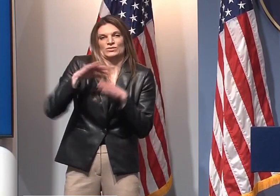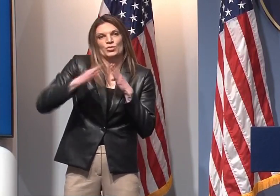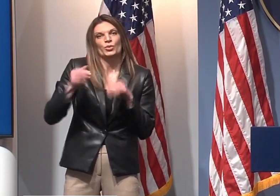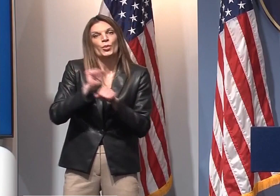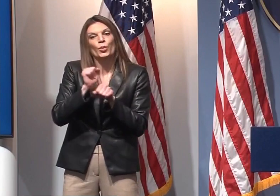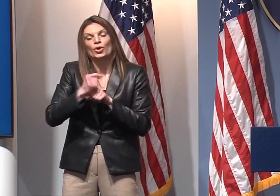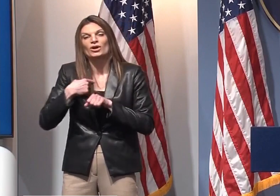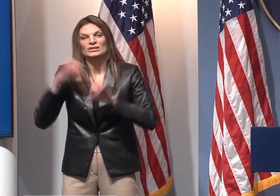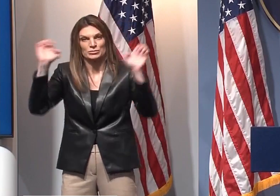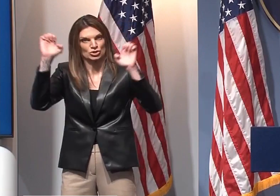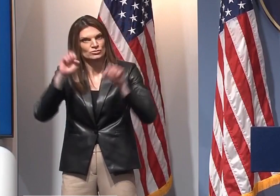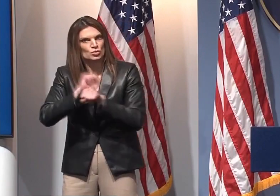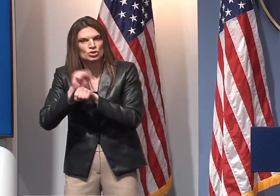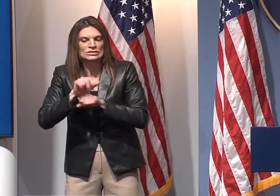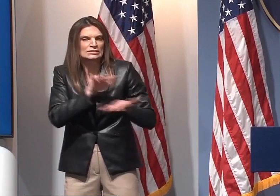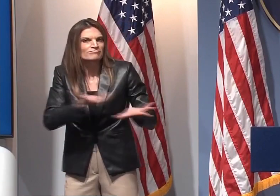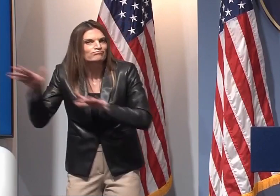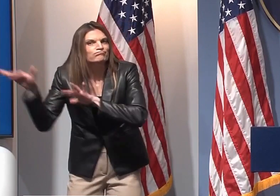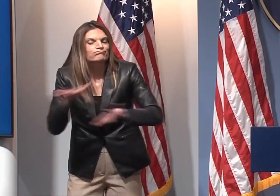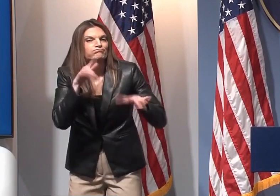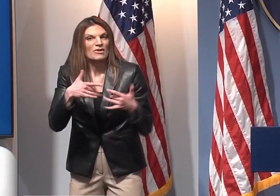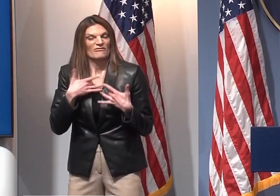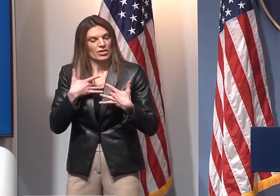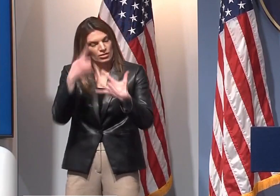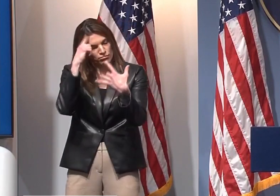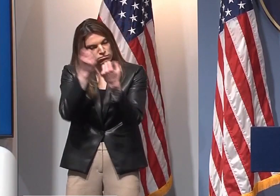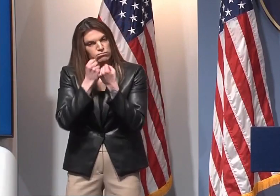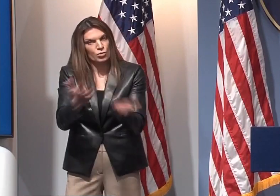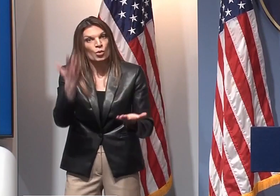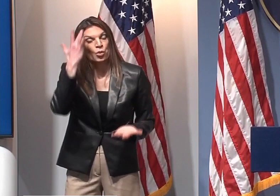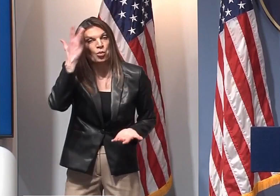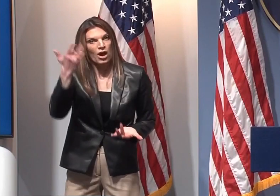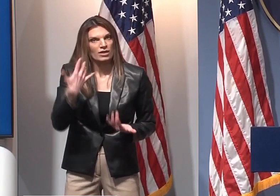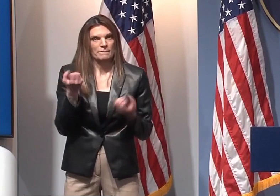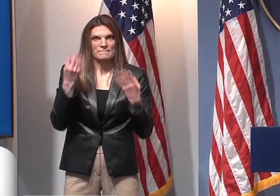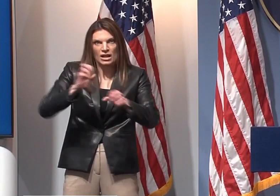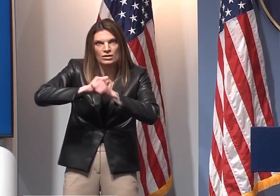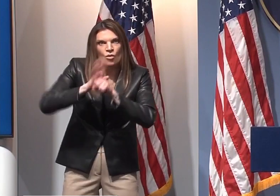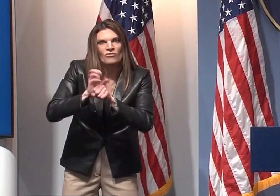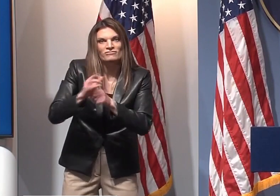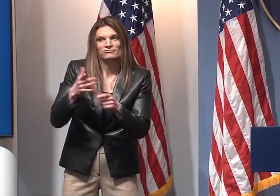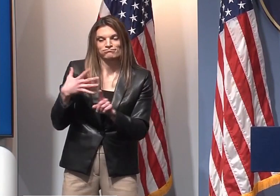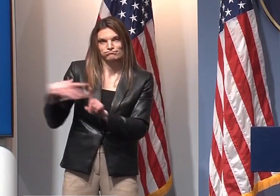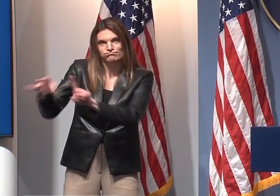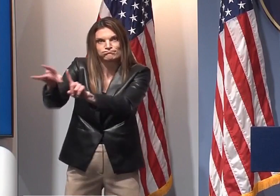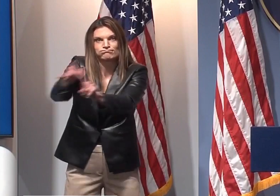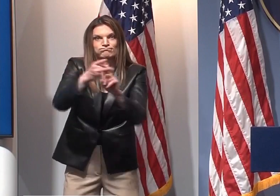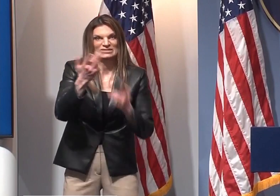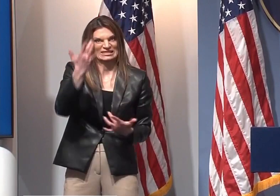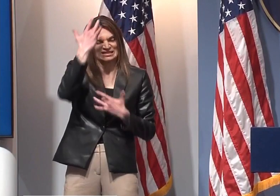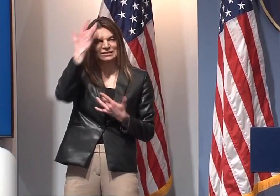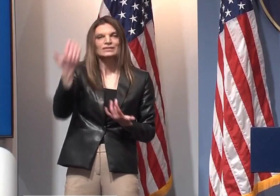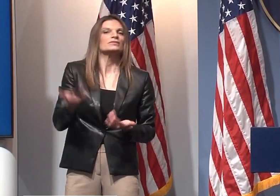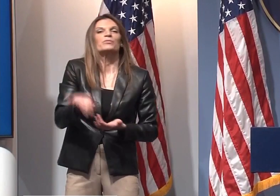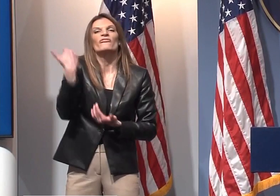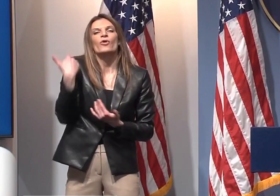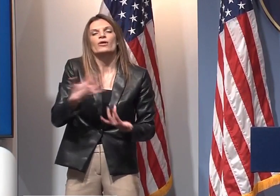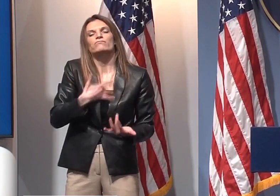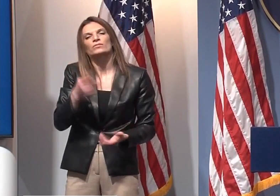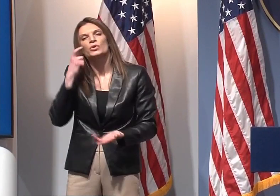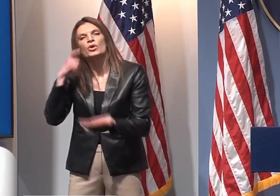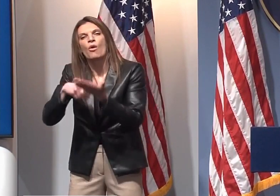with COVID-19. Many of them are younger than what we were seeing with previous surges. We're trying to take care of both patients